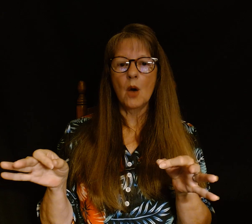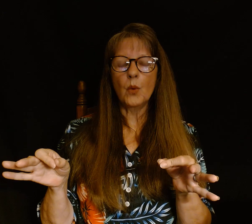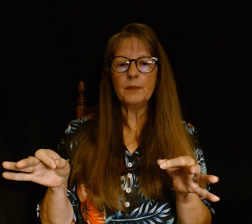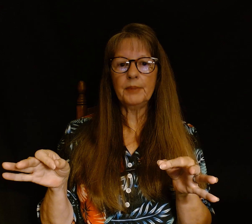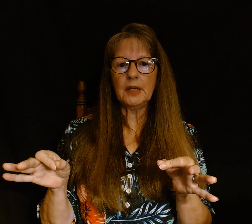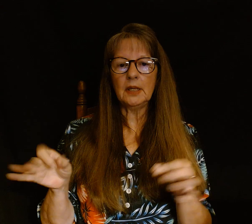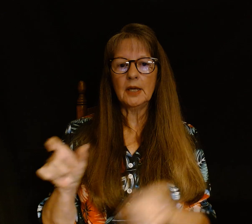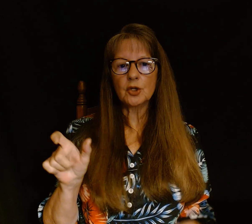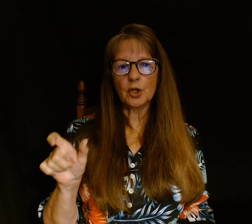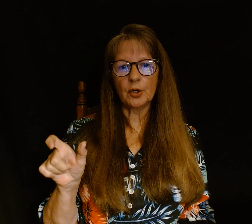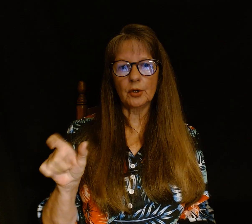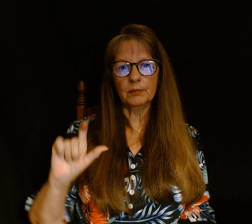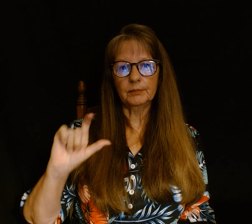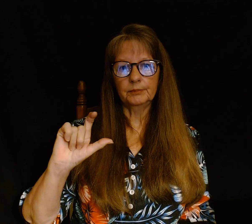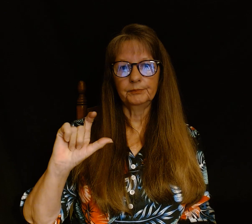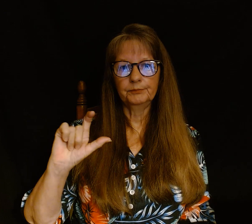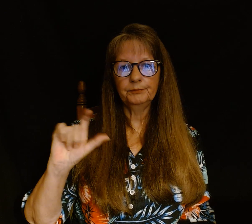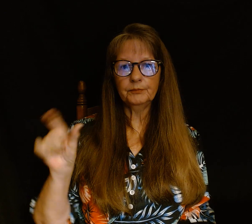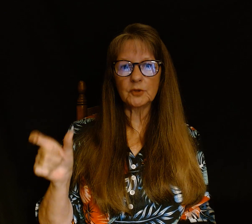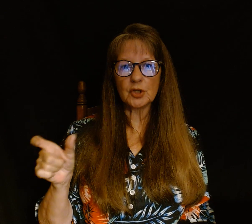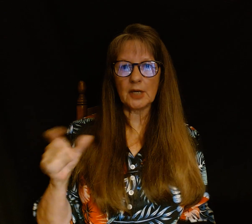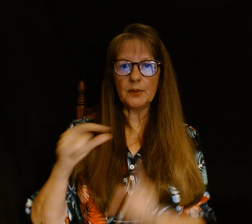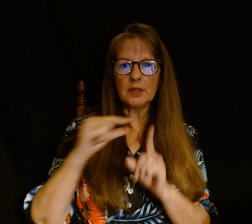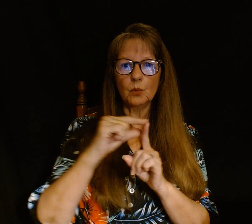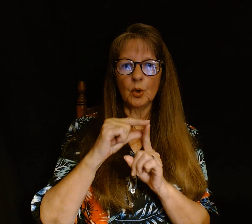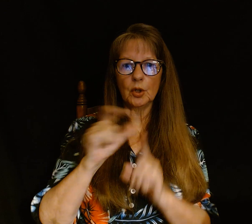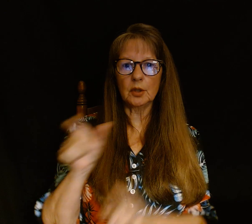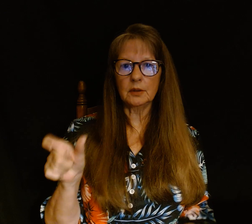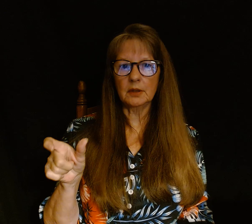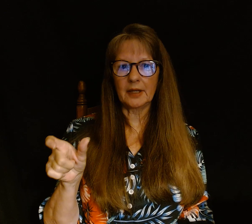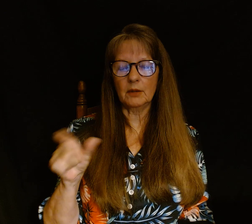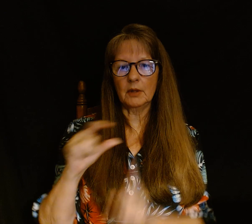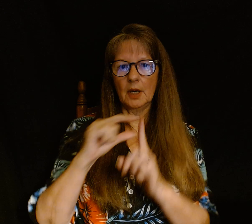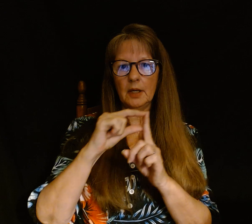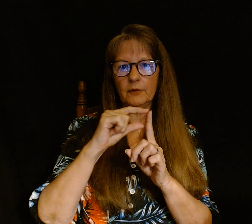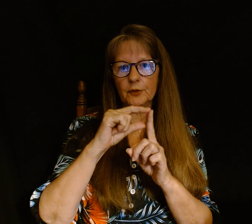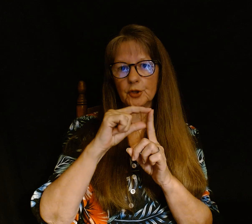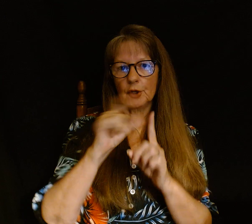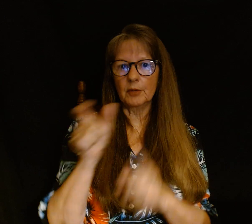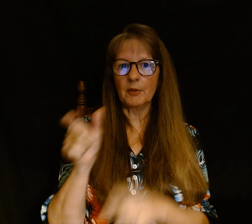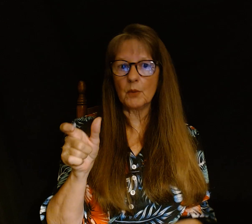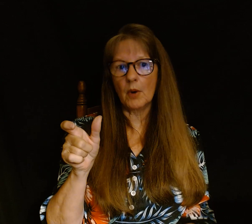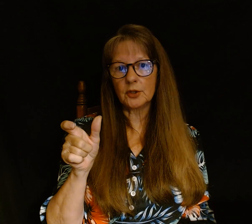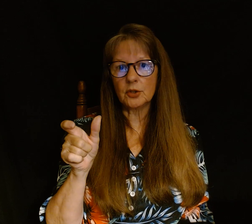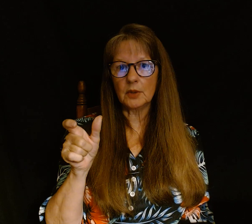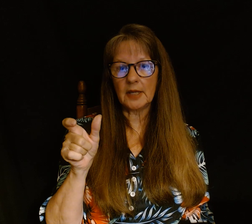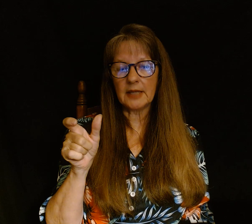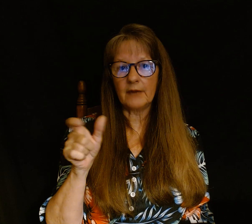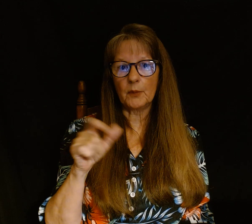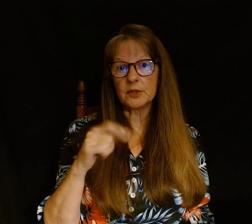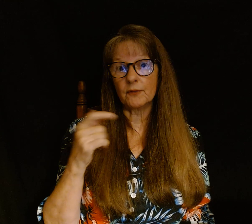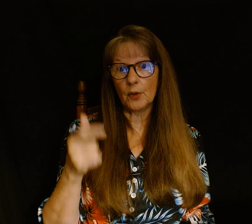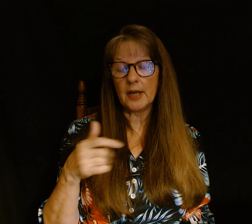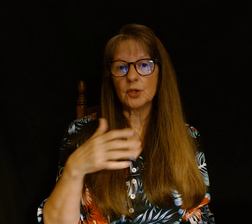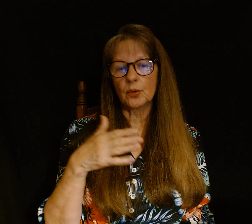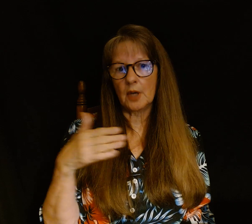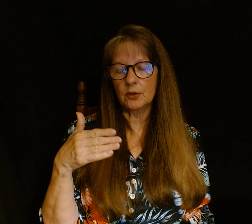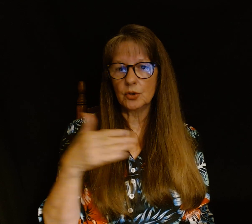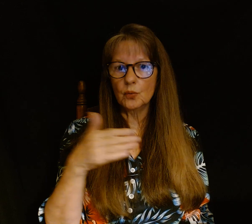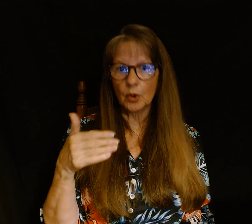would be term, just like we did word, like for term, if we wanted to do it like that, if it was a phrase or two words